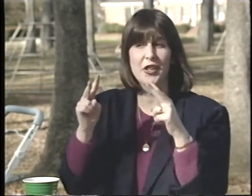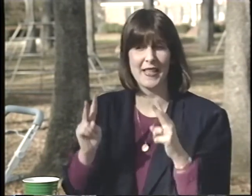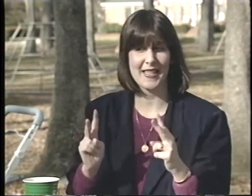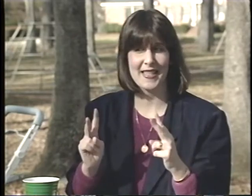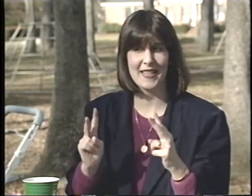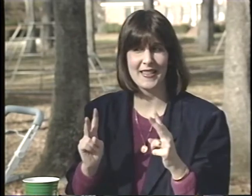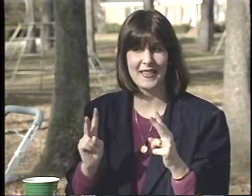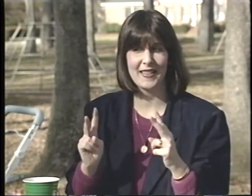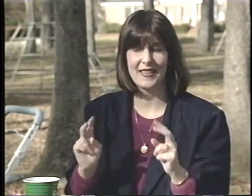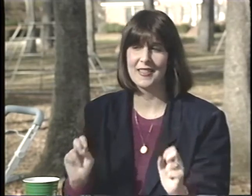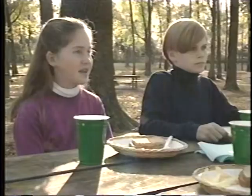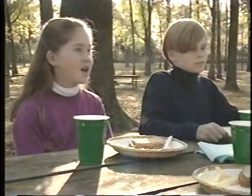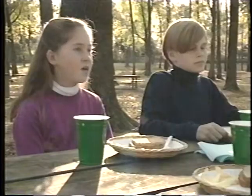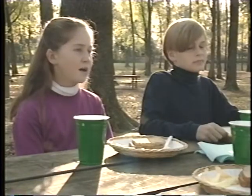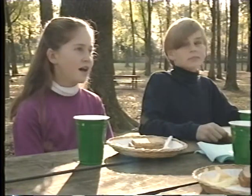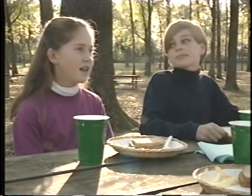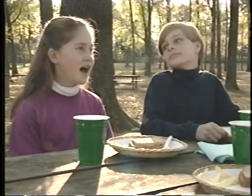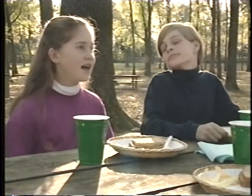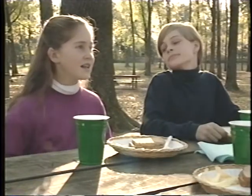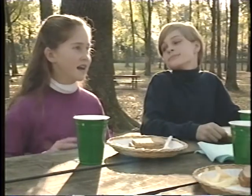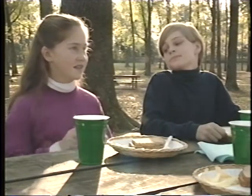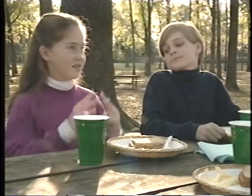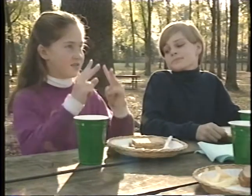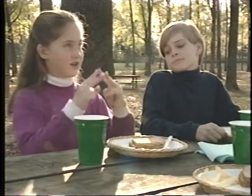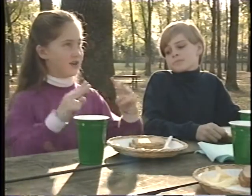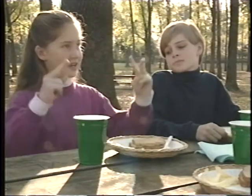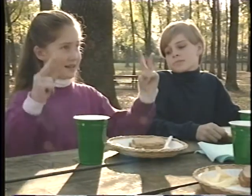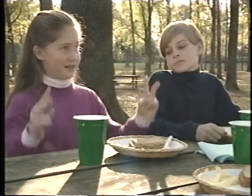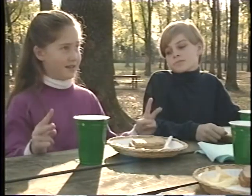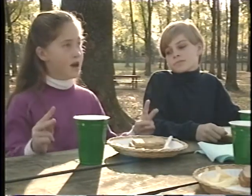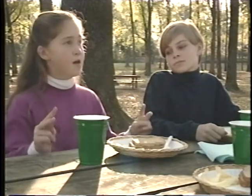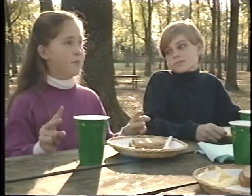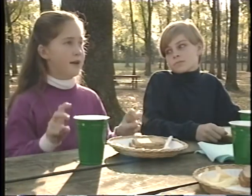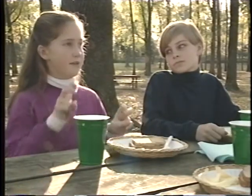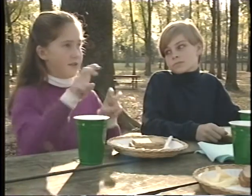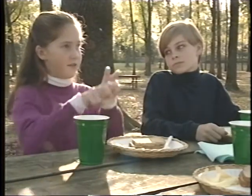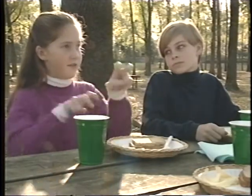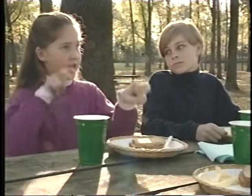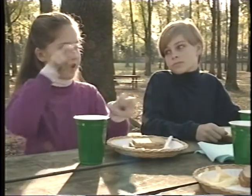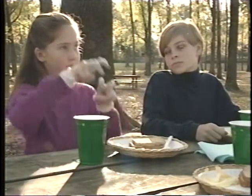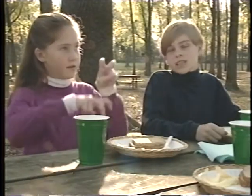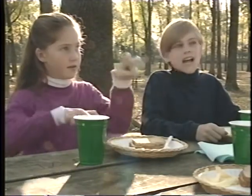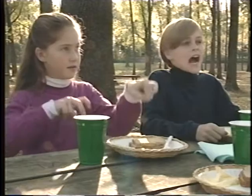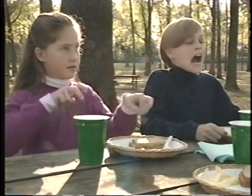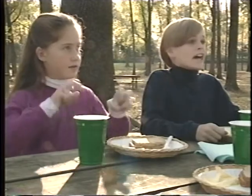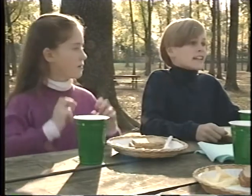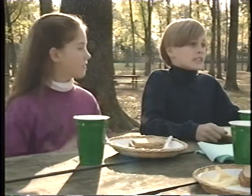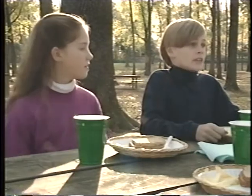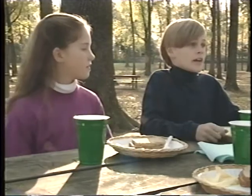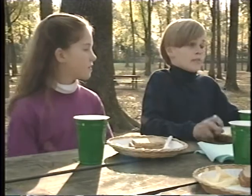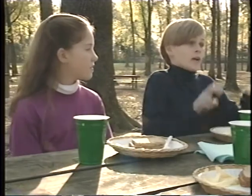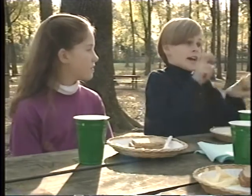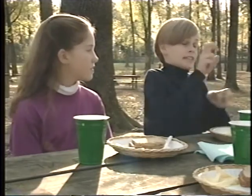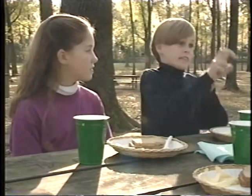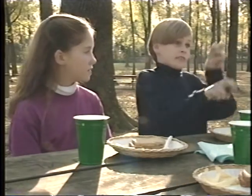circus? Well, I like the circus better than the fair. I like to ride rides at the